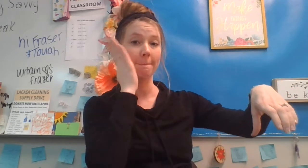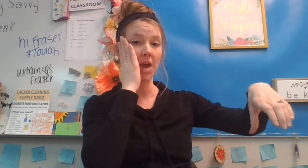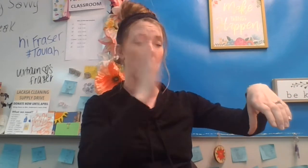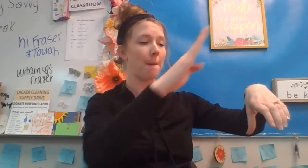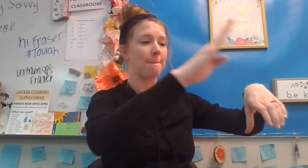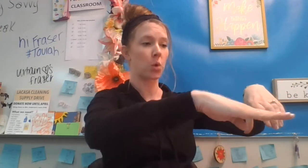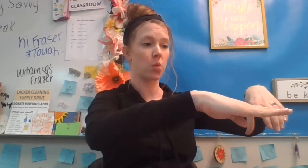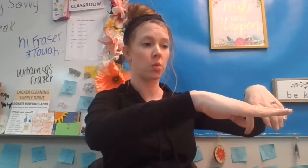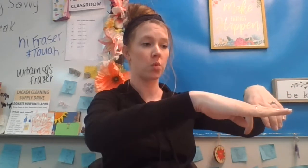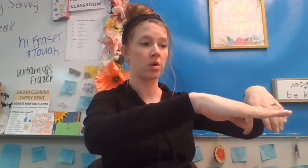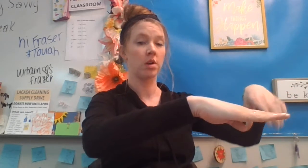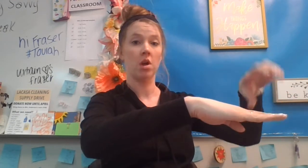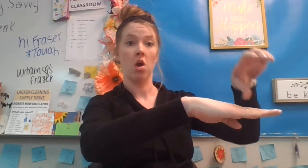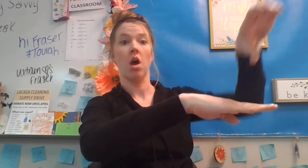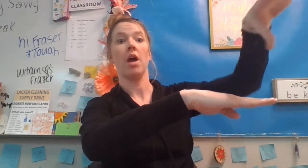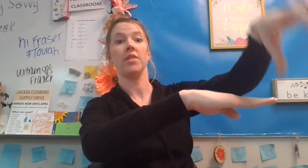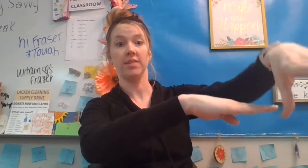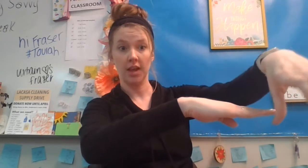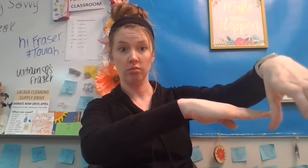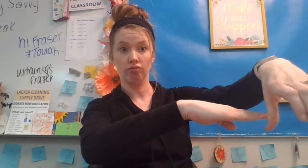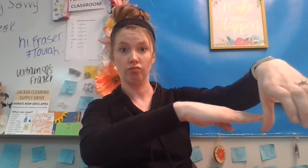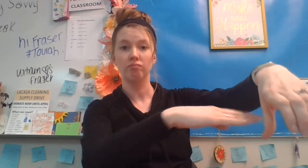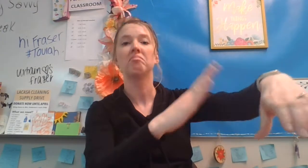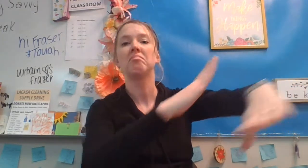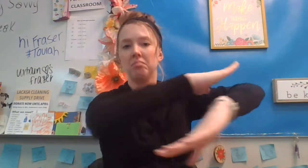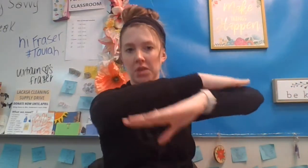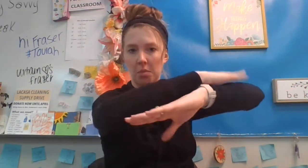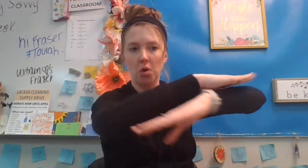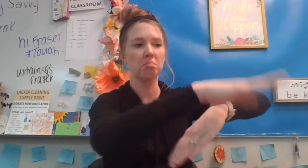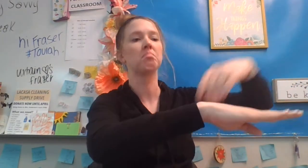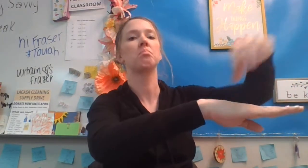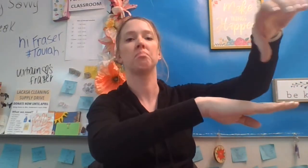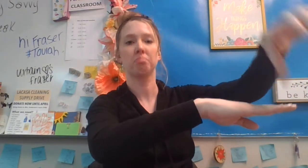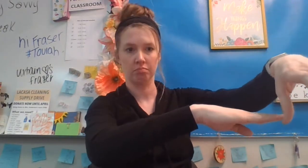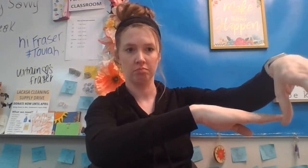bed, on this side, table,